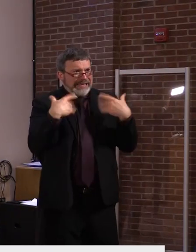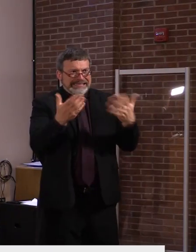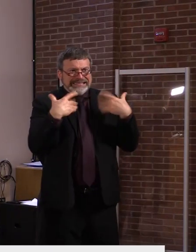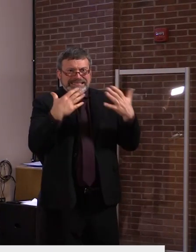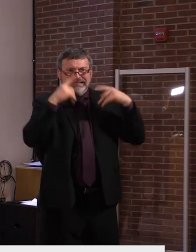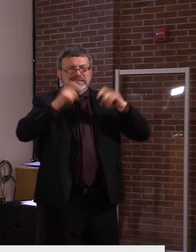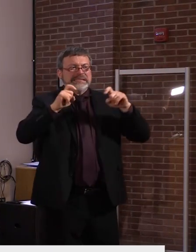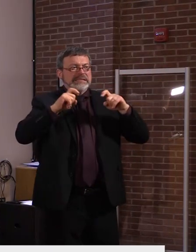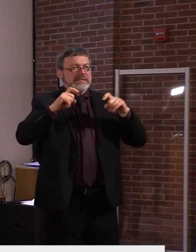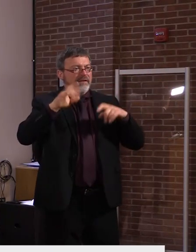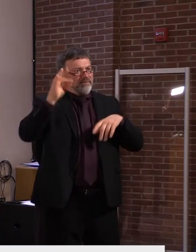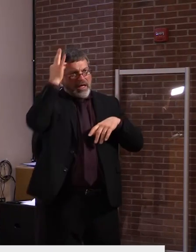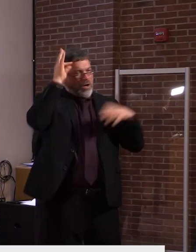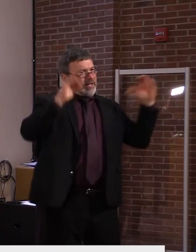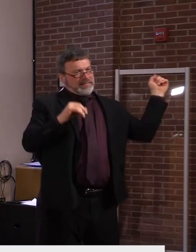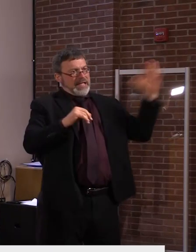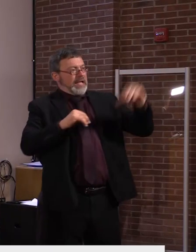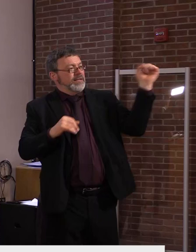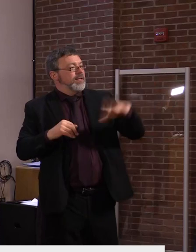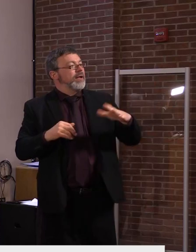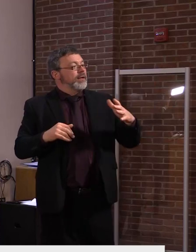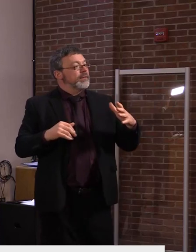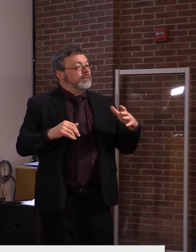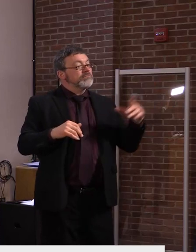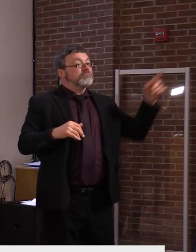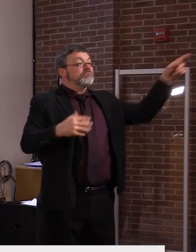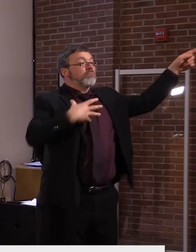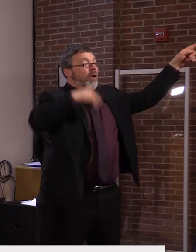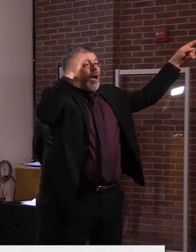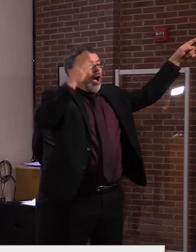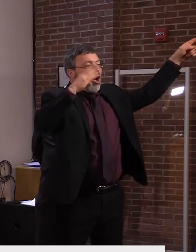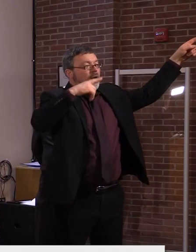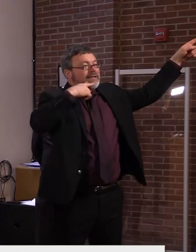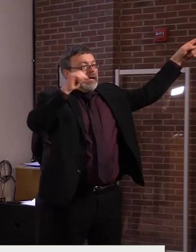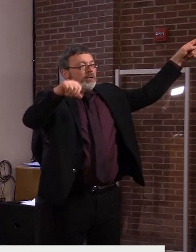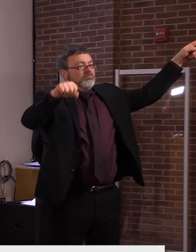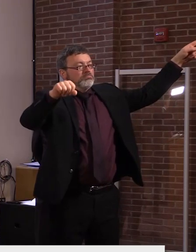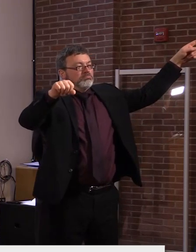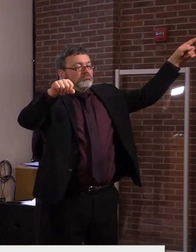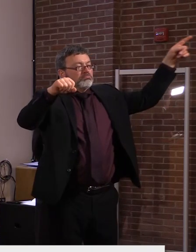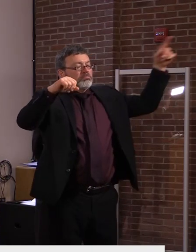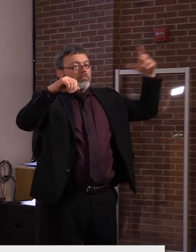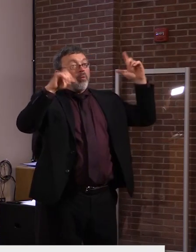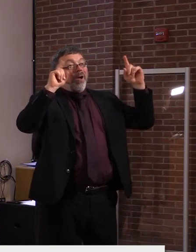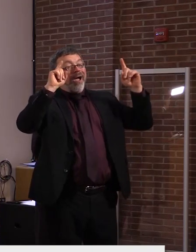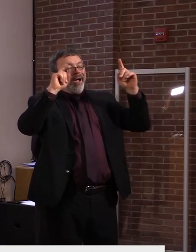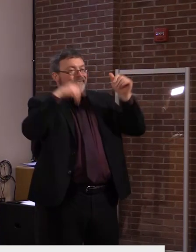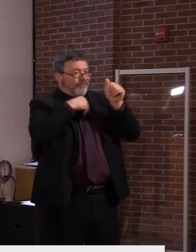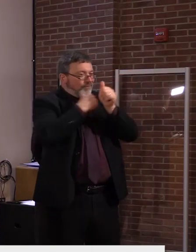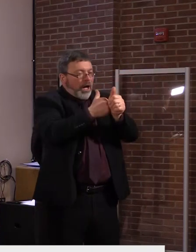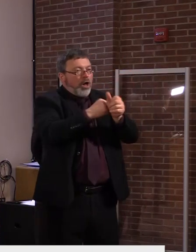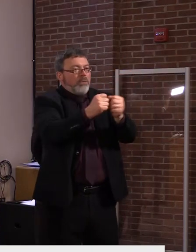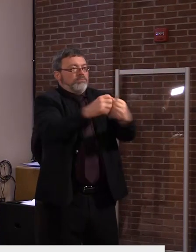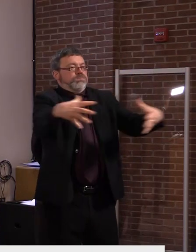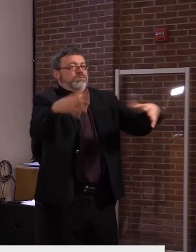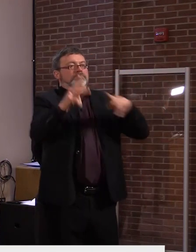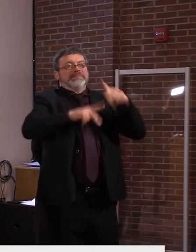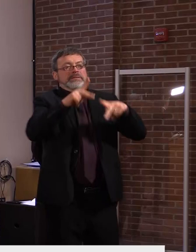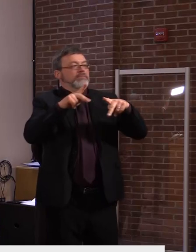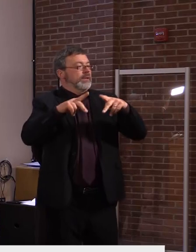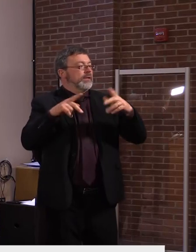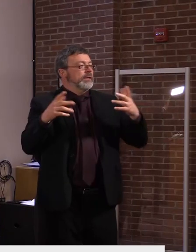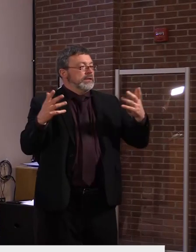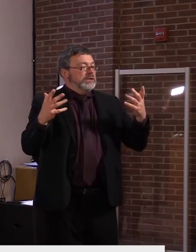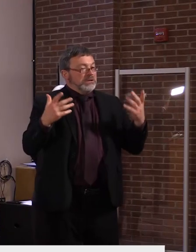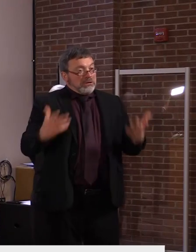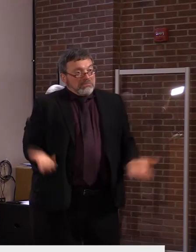inventory. The White House believes it's geographic. There isn't a need in some other parts of the country that we're seeing here.